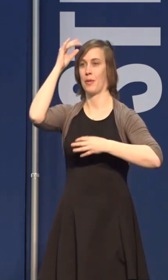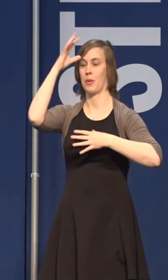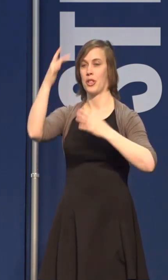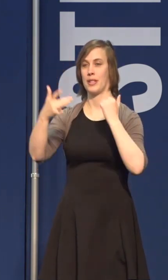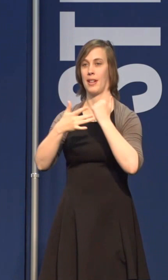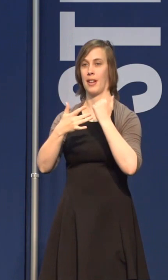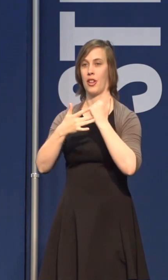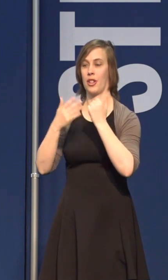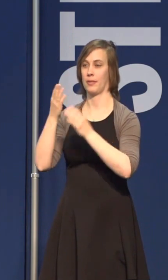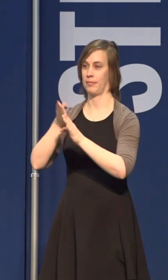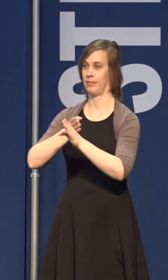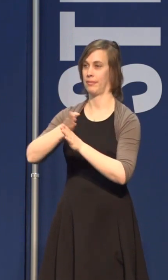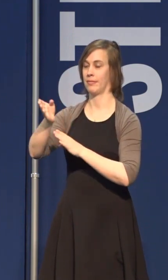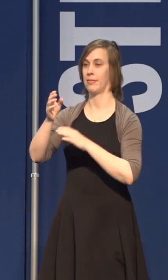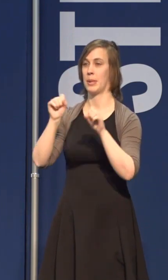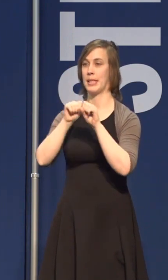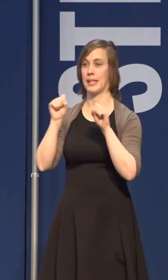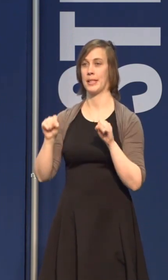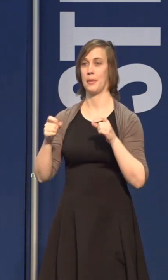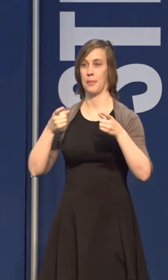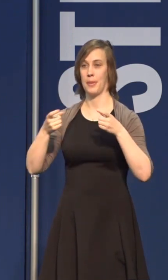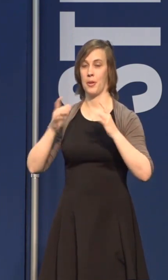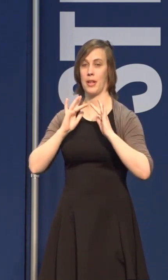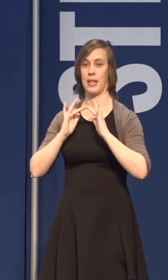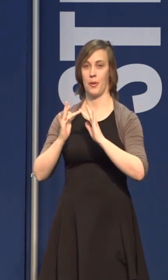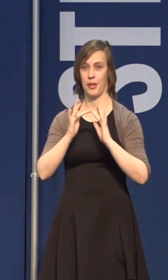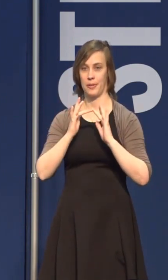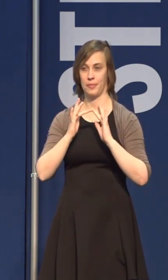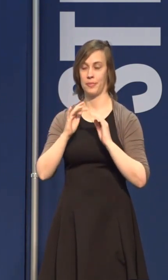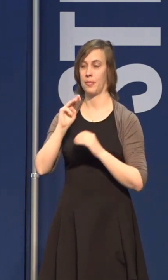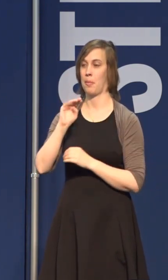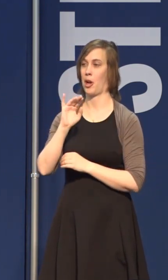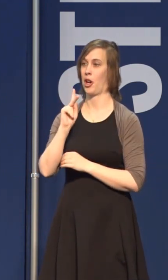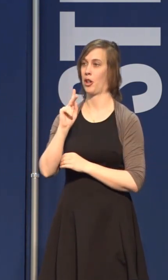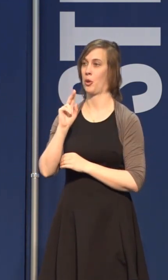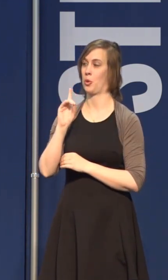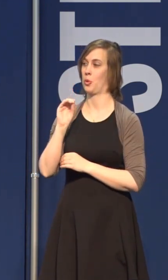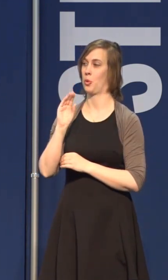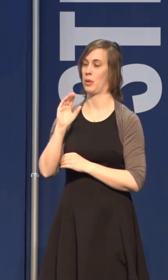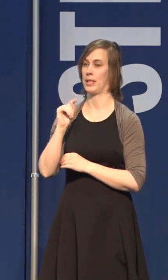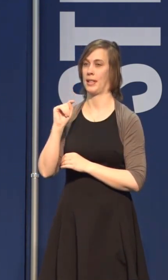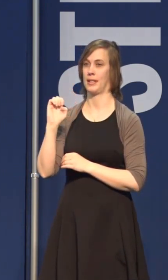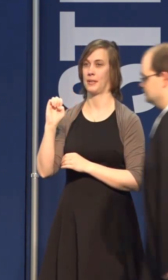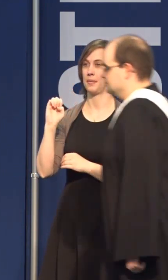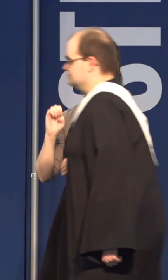with a concentration in Systems Management and Networking, Mark Doucette.